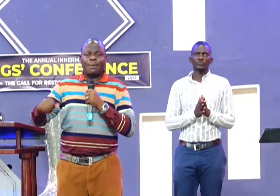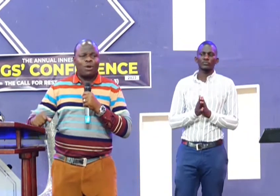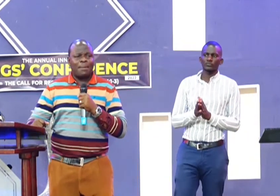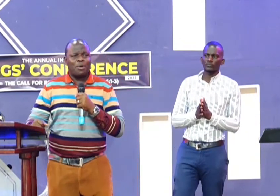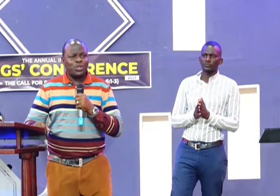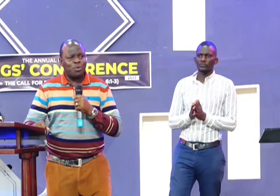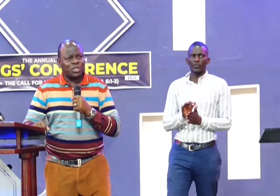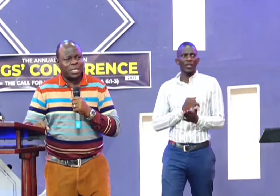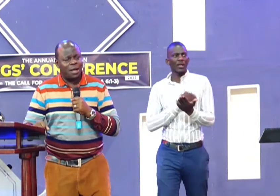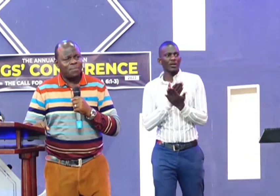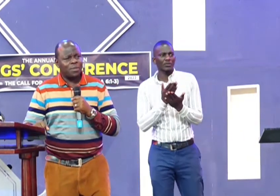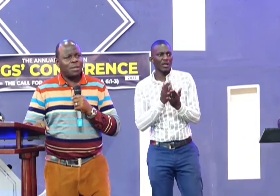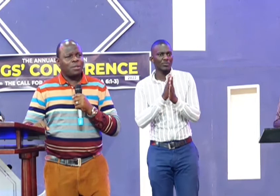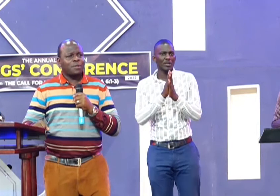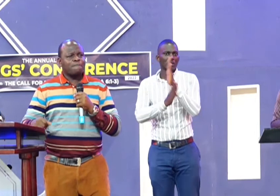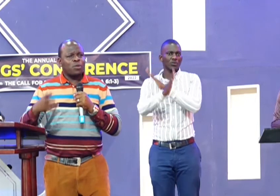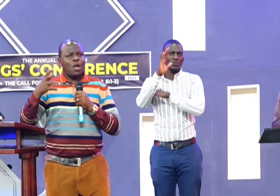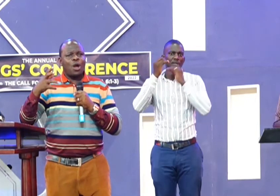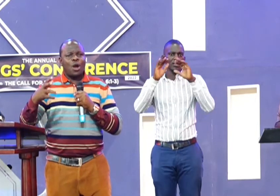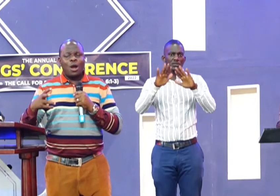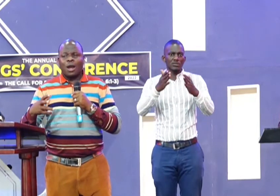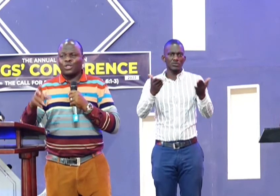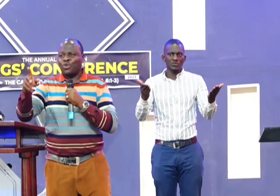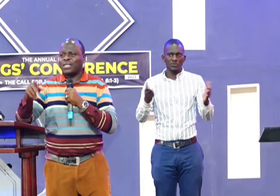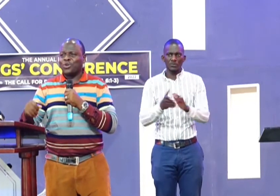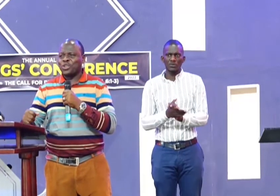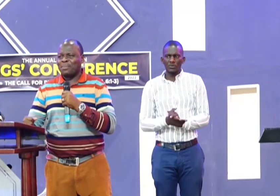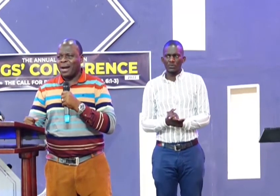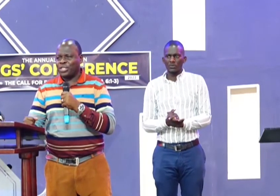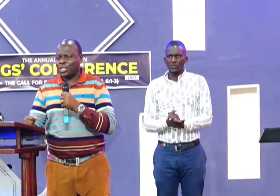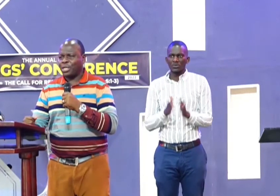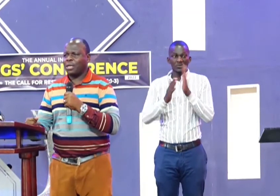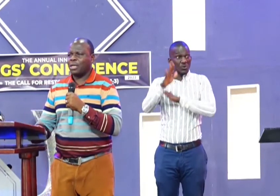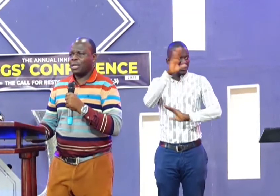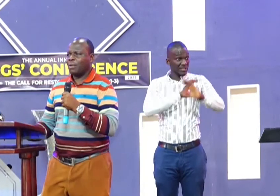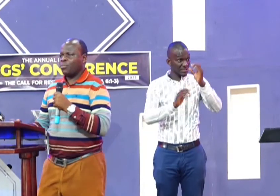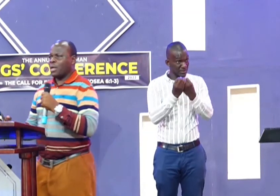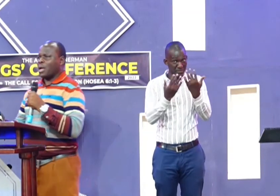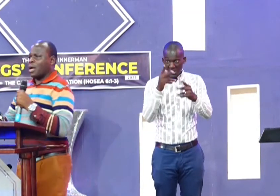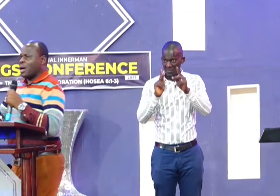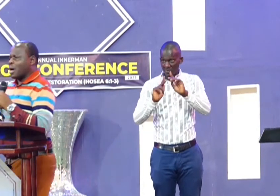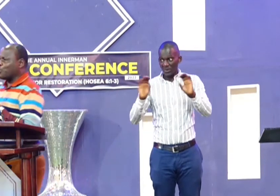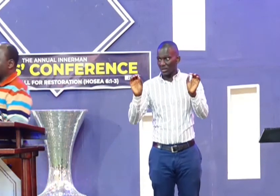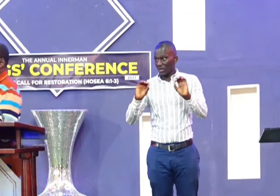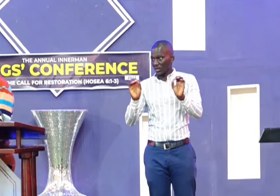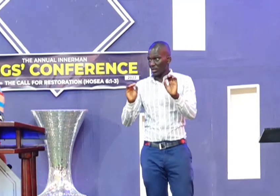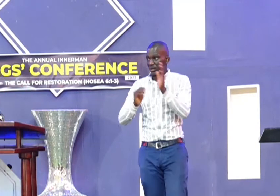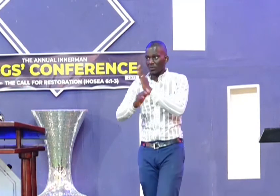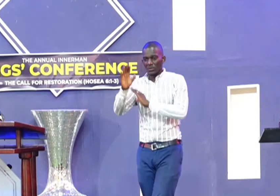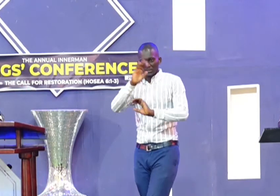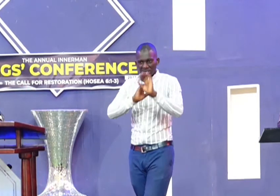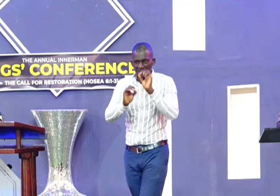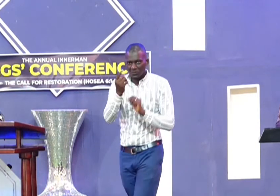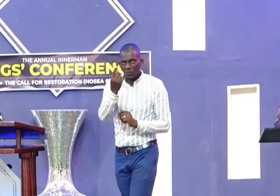Amen. Nsaba Mukama abawenye omukisa. I pray that the Lord may bless you. Katonda tanoonya bangi. The Lord is not seeking for many. Katonda anoonya